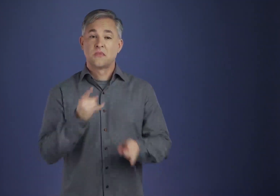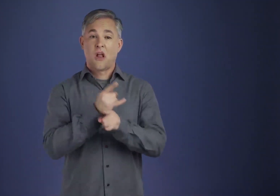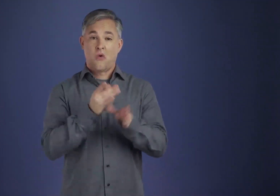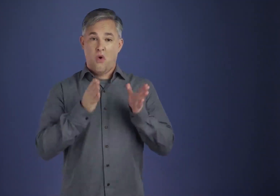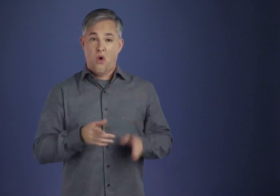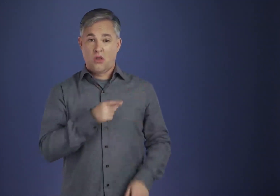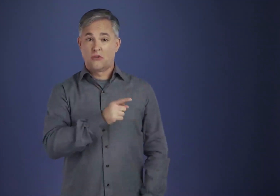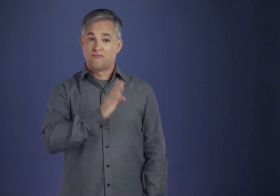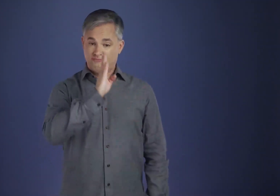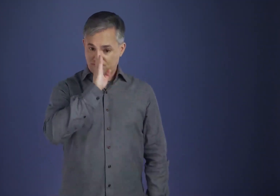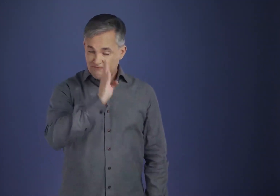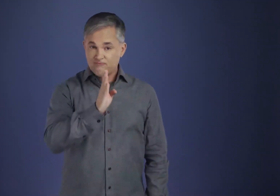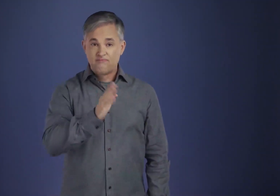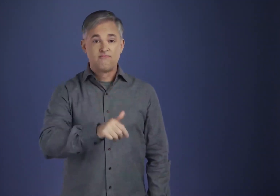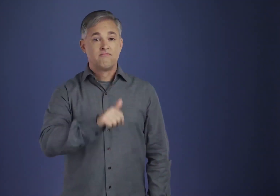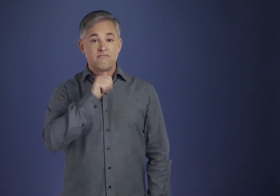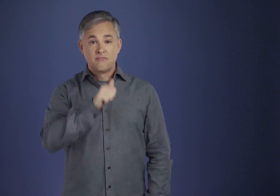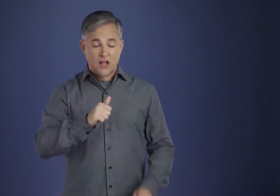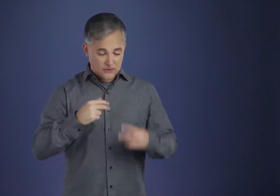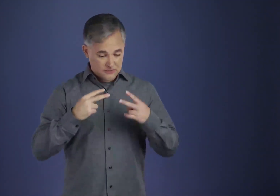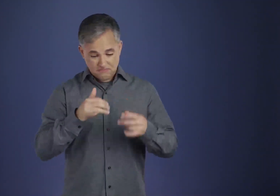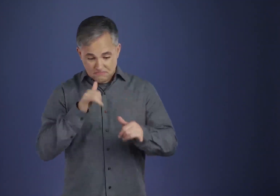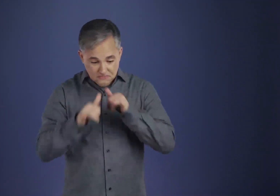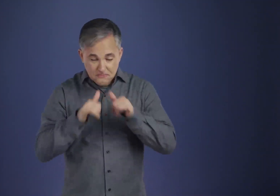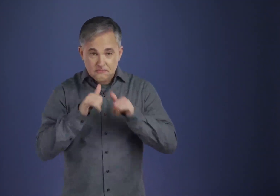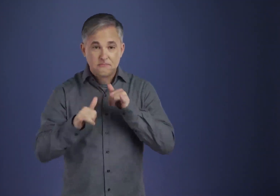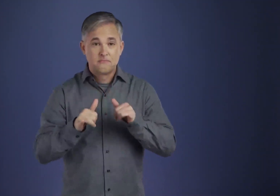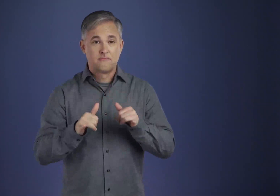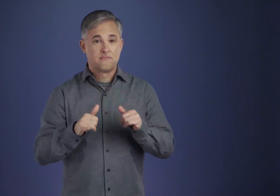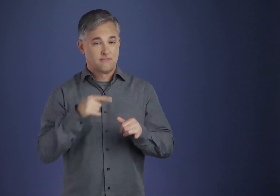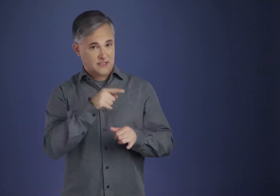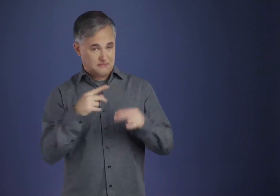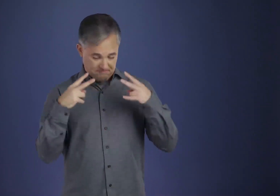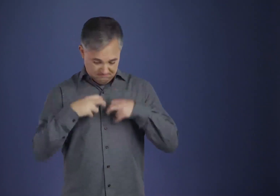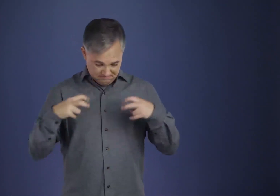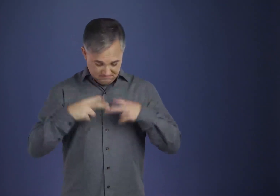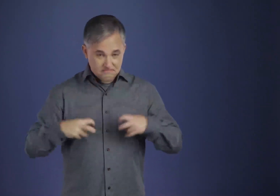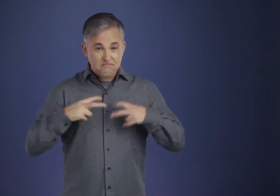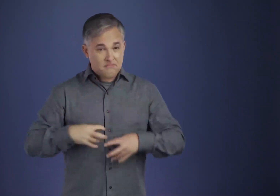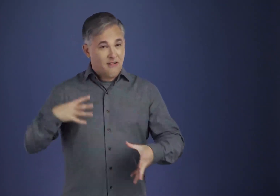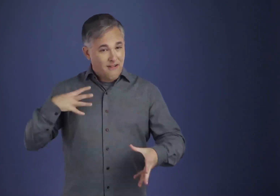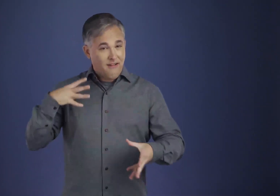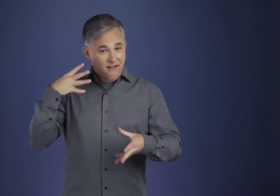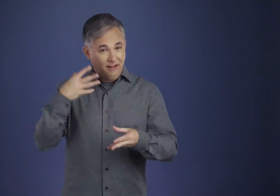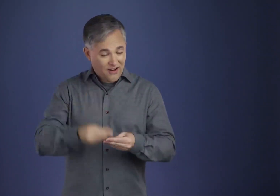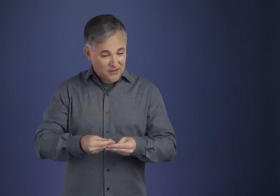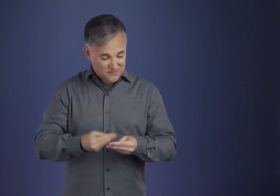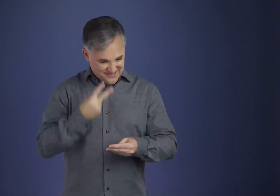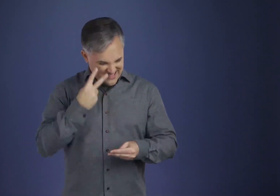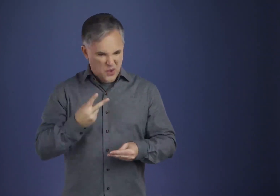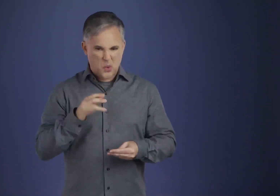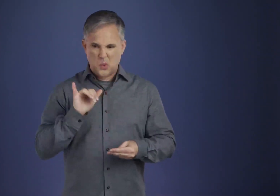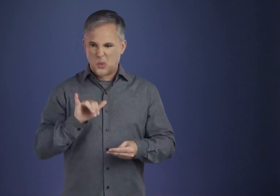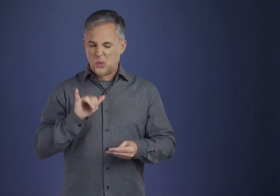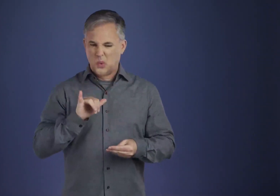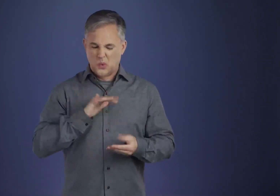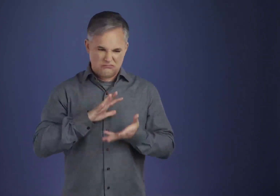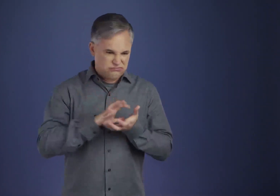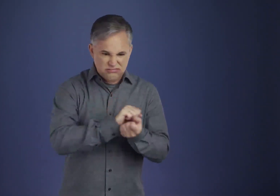Yet no alcoholic, soberly analyzing his destructive behavior, whether the destruction fell on the dining room